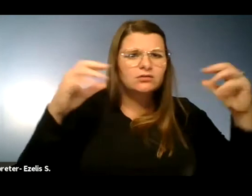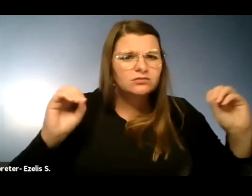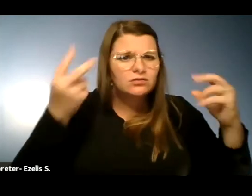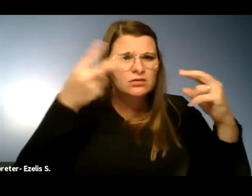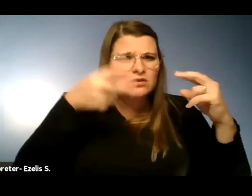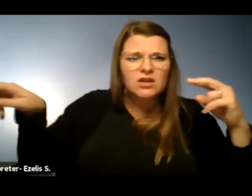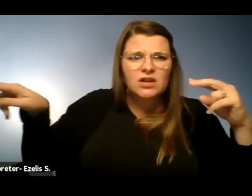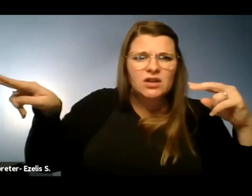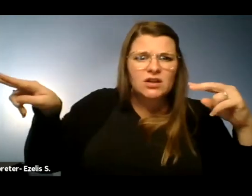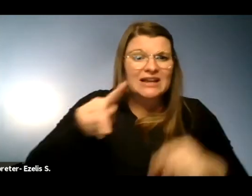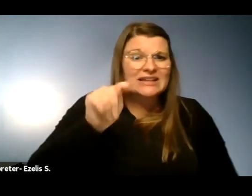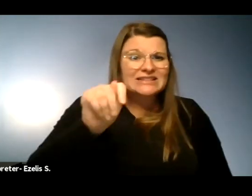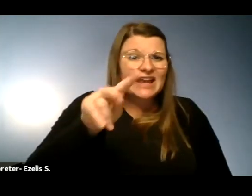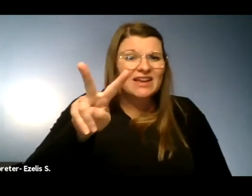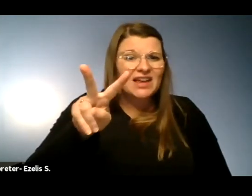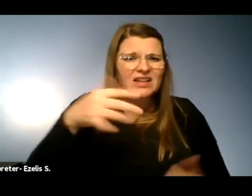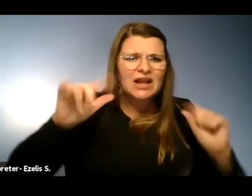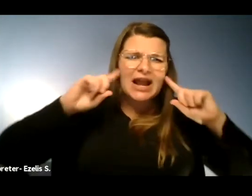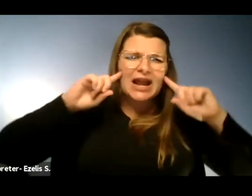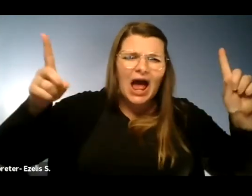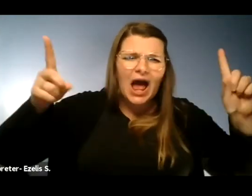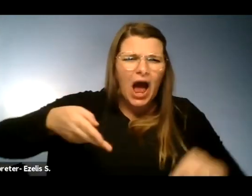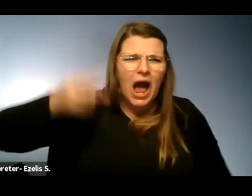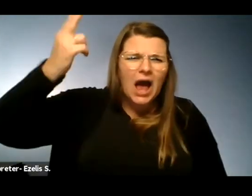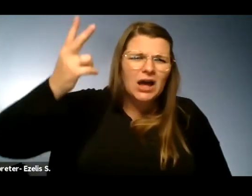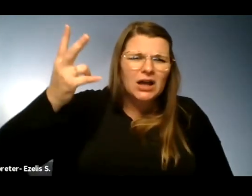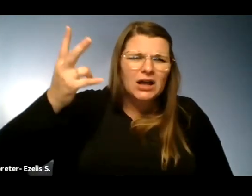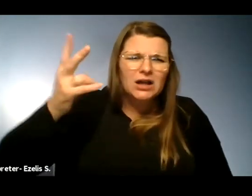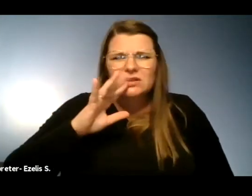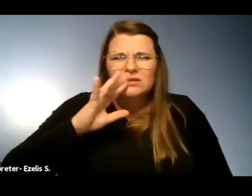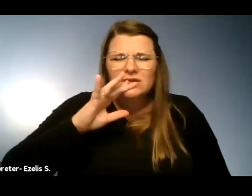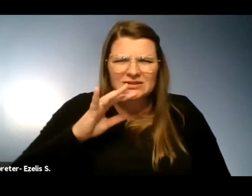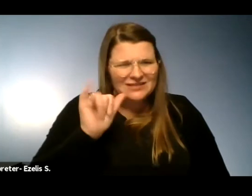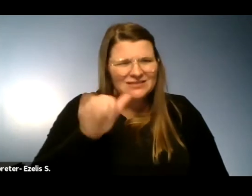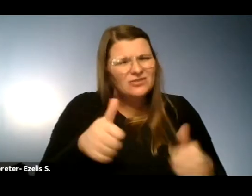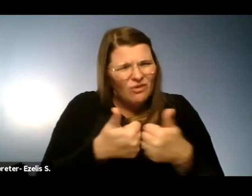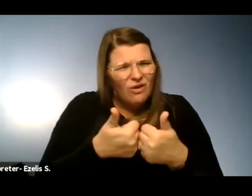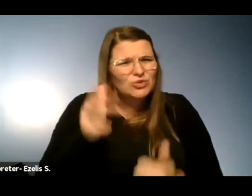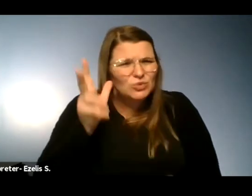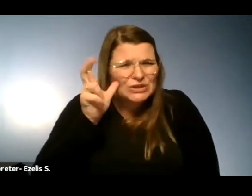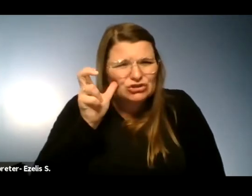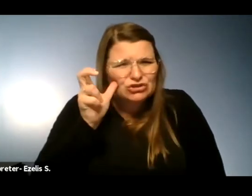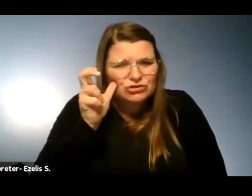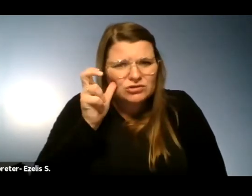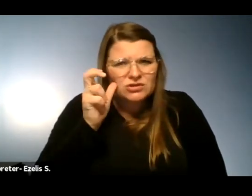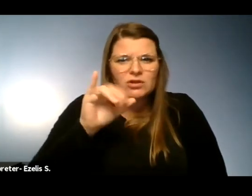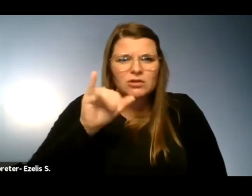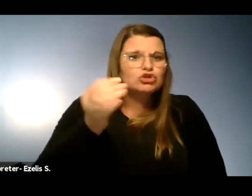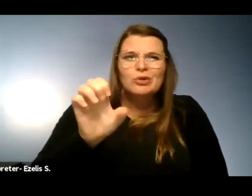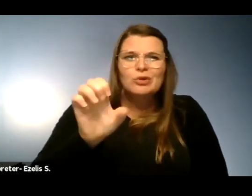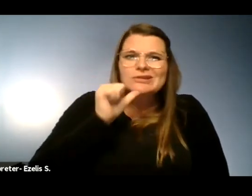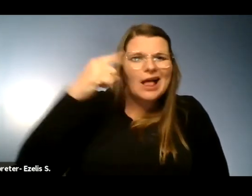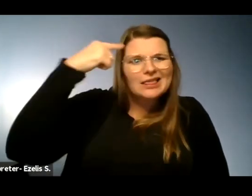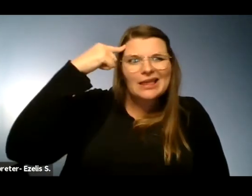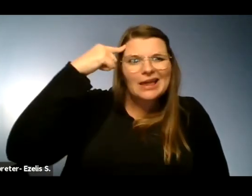And the TV volume is still up. Those are all things that make it difficult to hear. But Joe isn't thinking about it